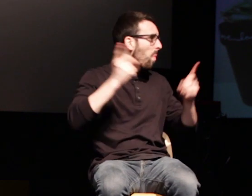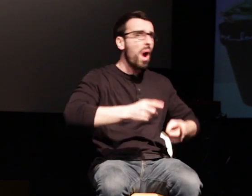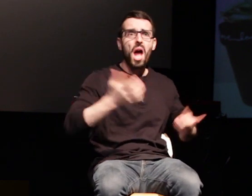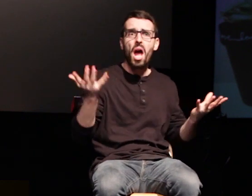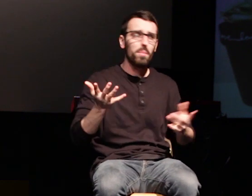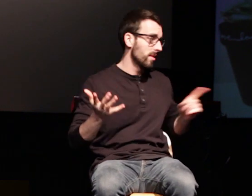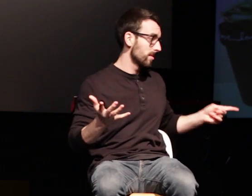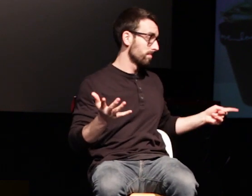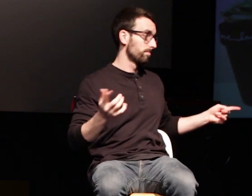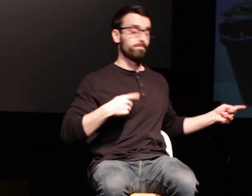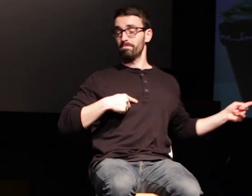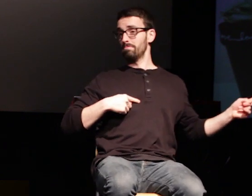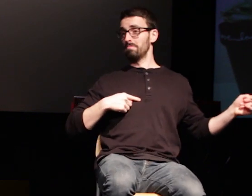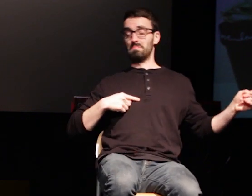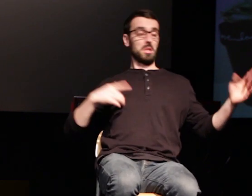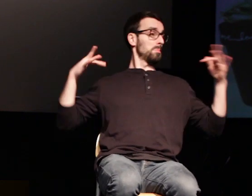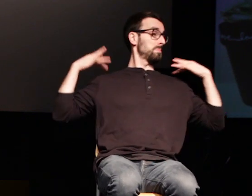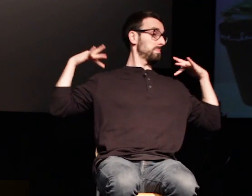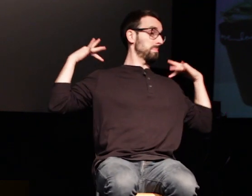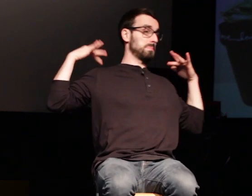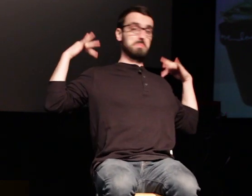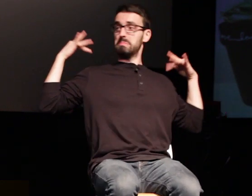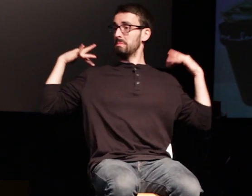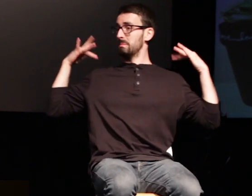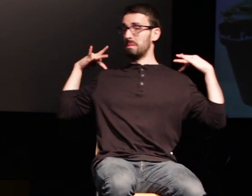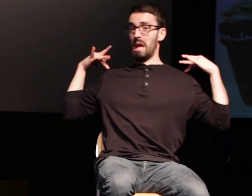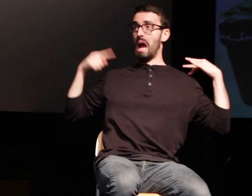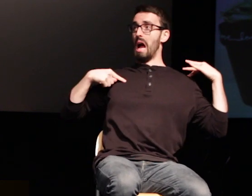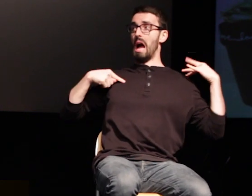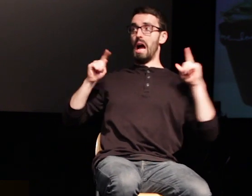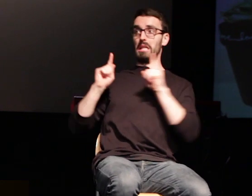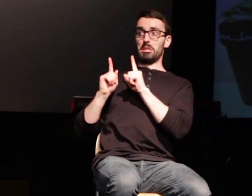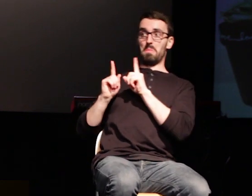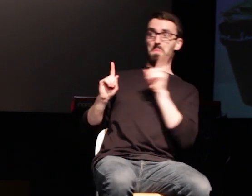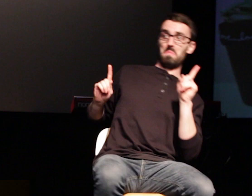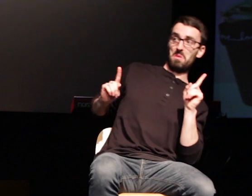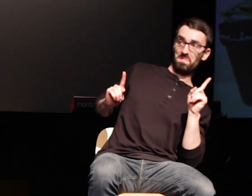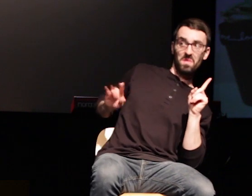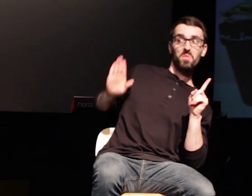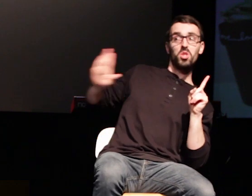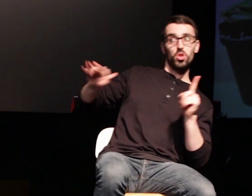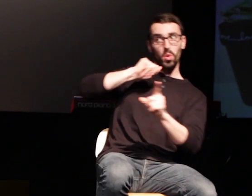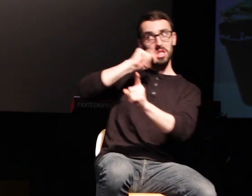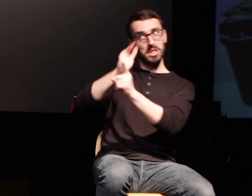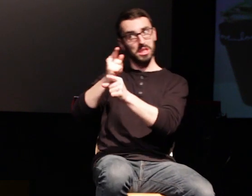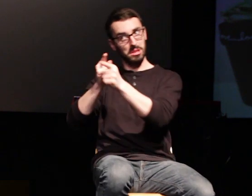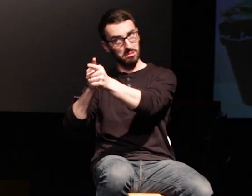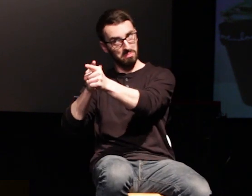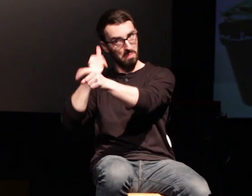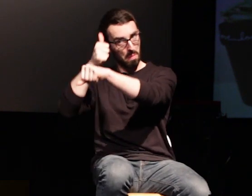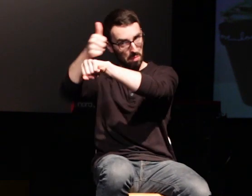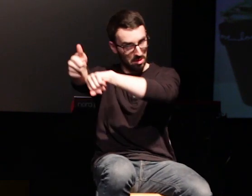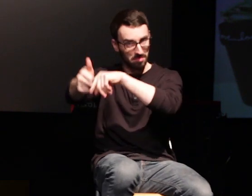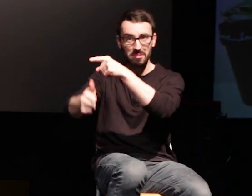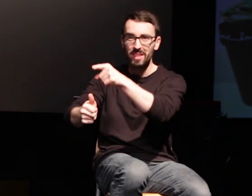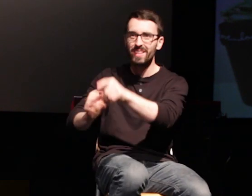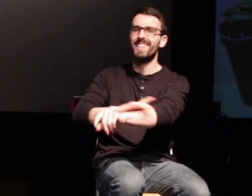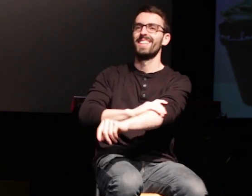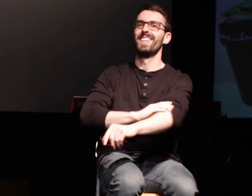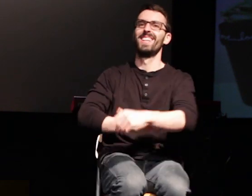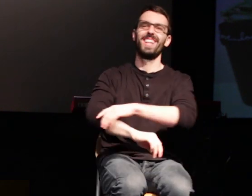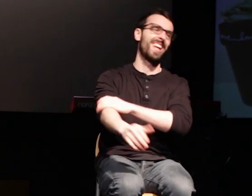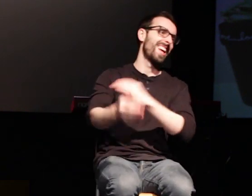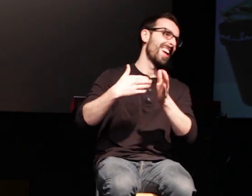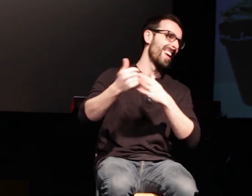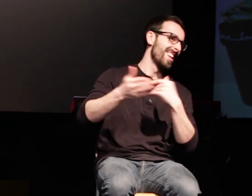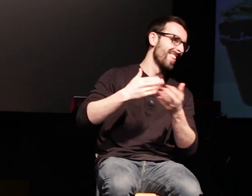well, obviously I was not involved because I dodged it. Okay, that would be your sister right there. But here's the thing. I tell you that story